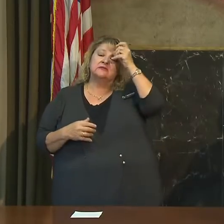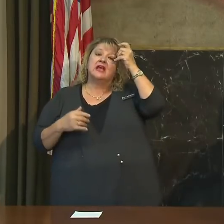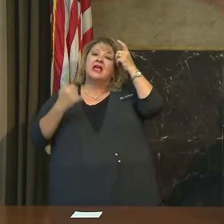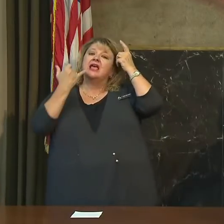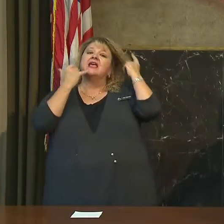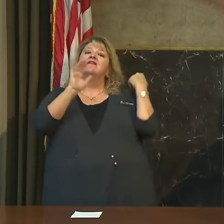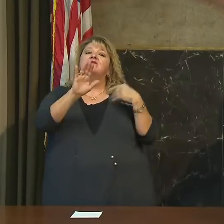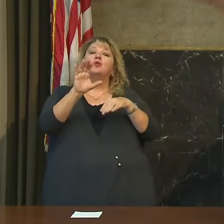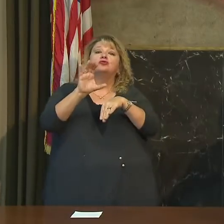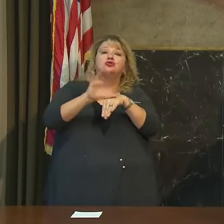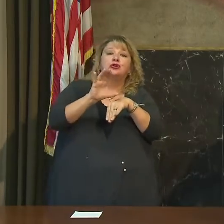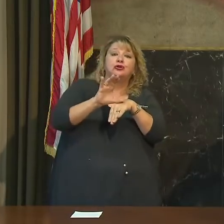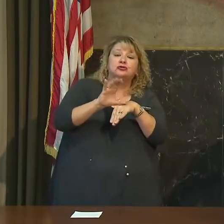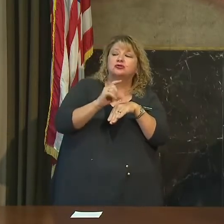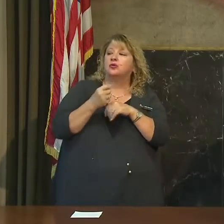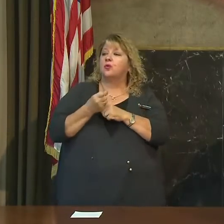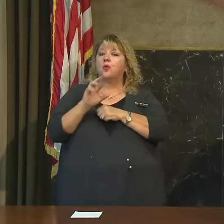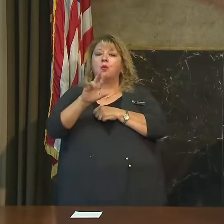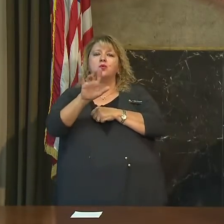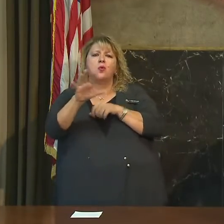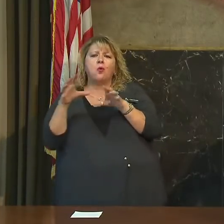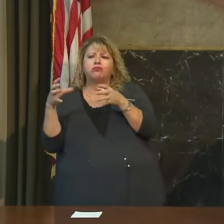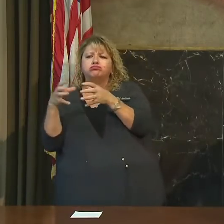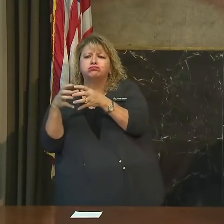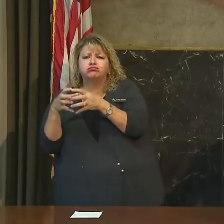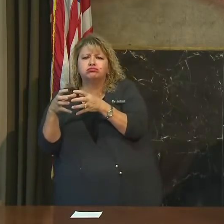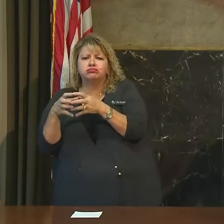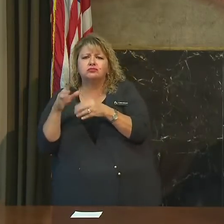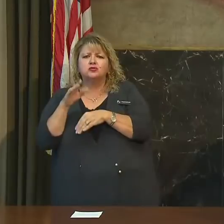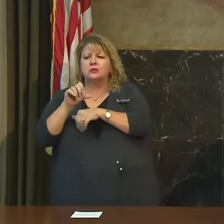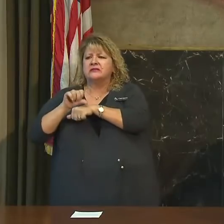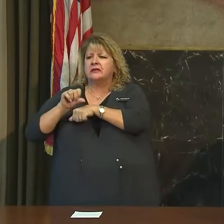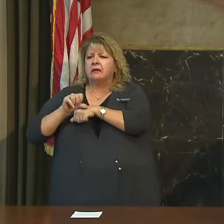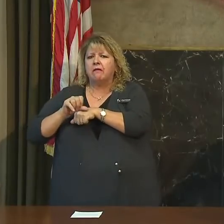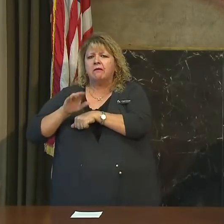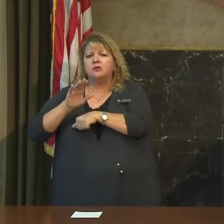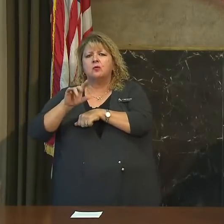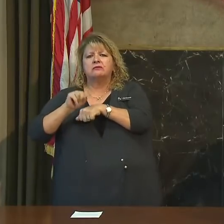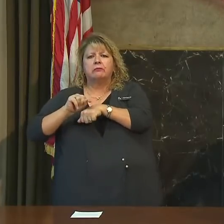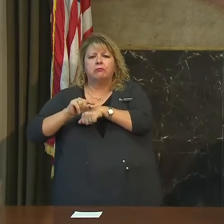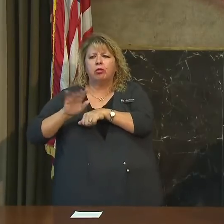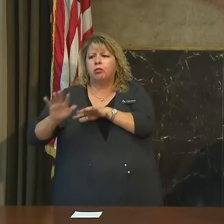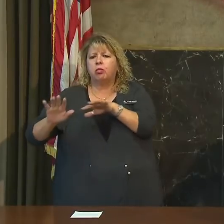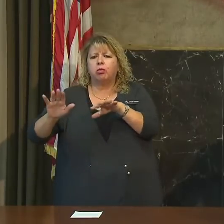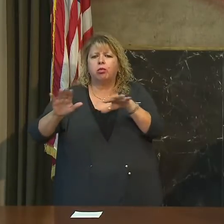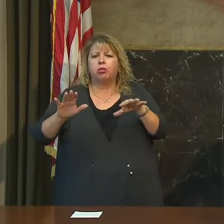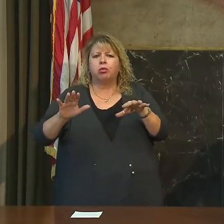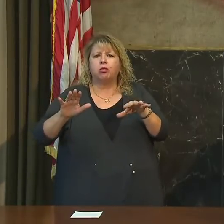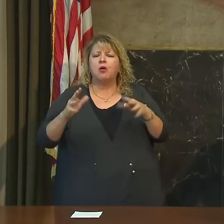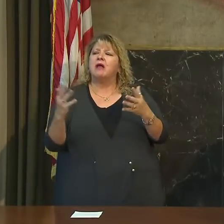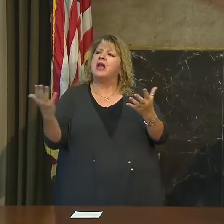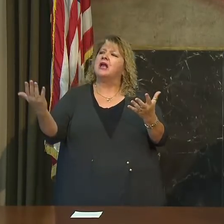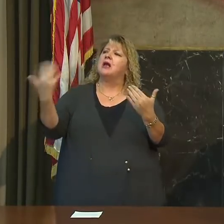to vaccinate employees, we're happy to do that.